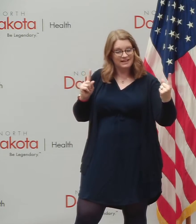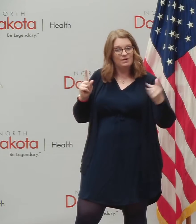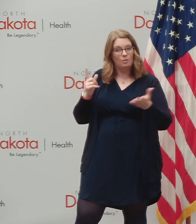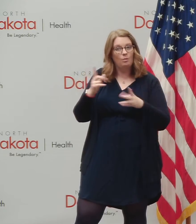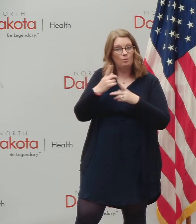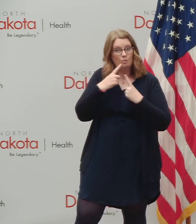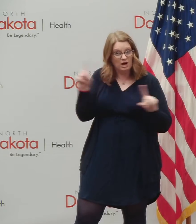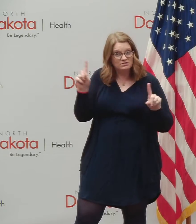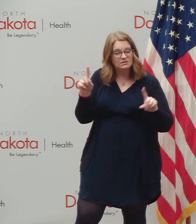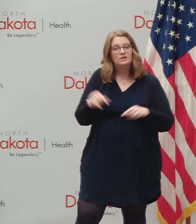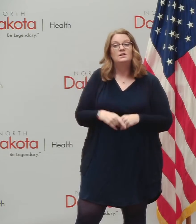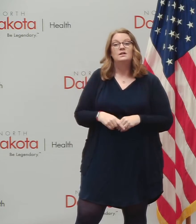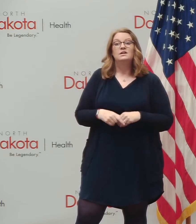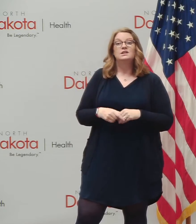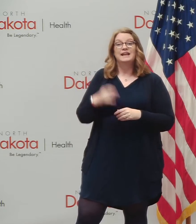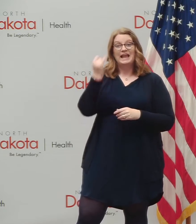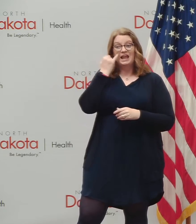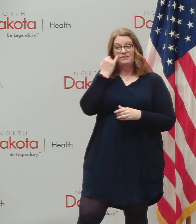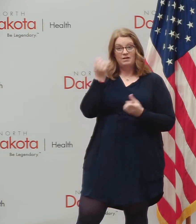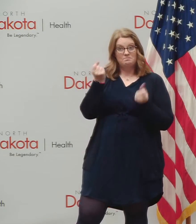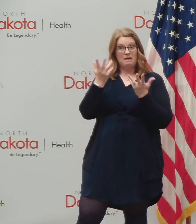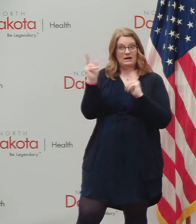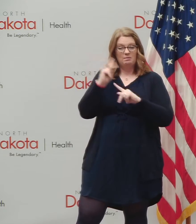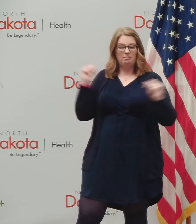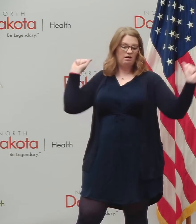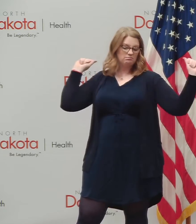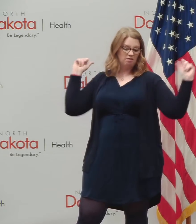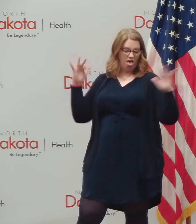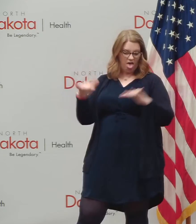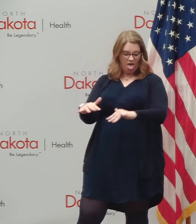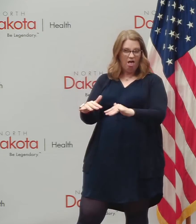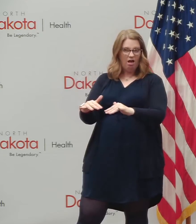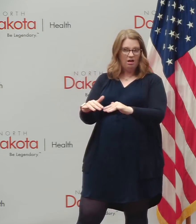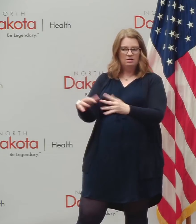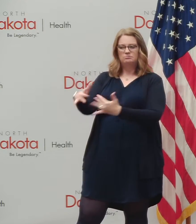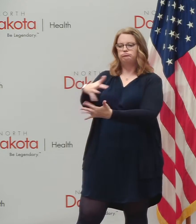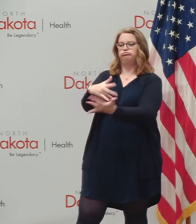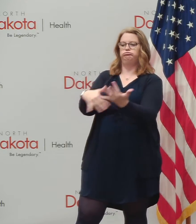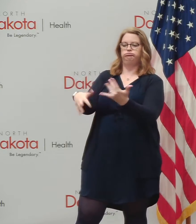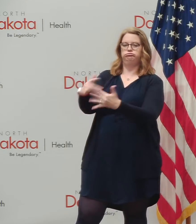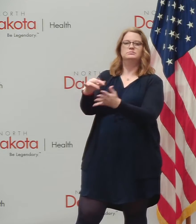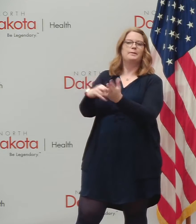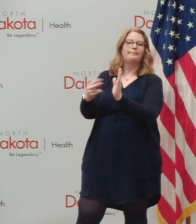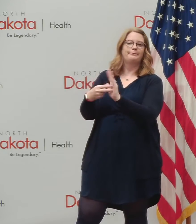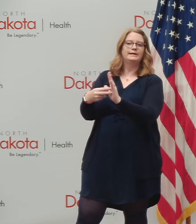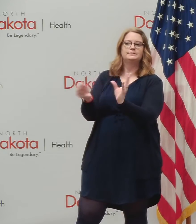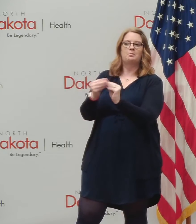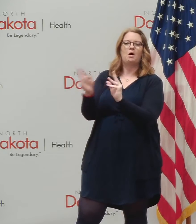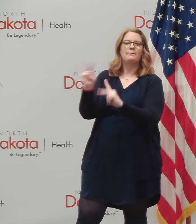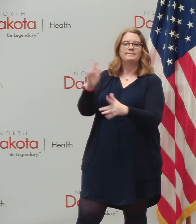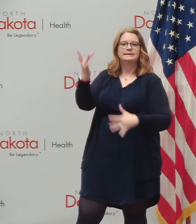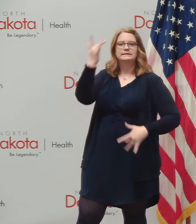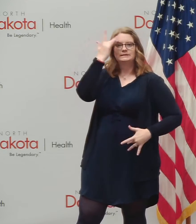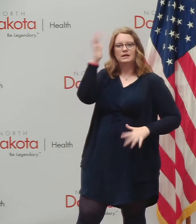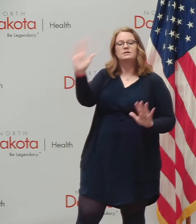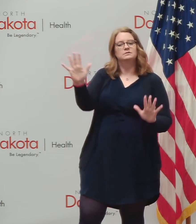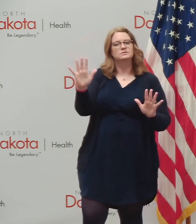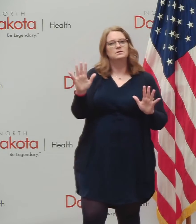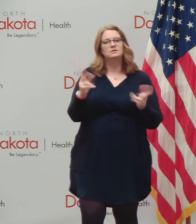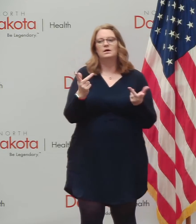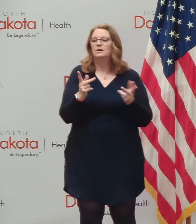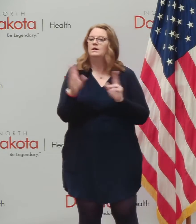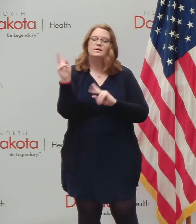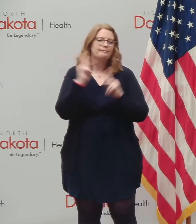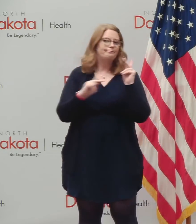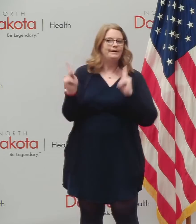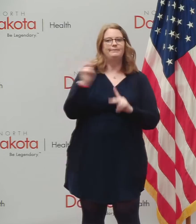know that large gatherings can be spreader events, and we know that everybody is free to choose where they go, how they spend their time, what businesses